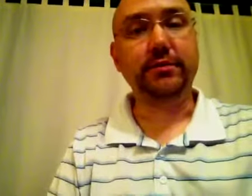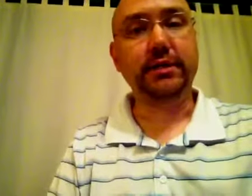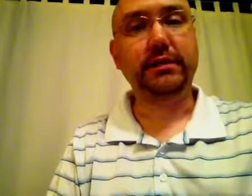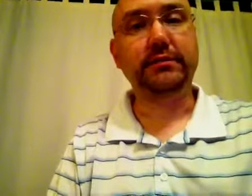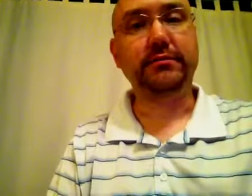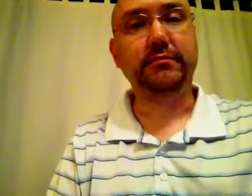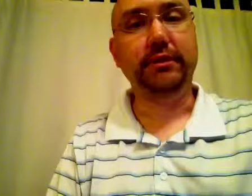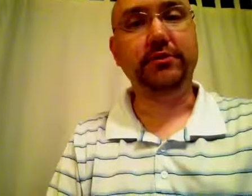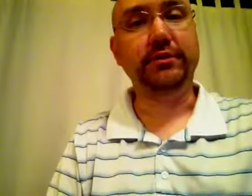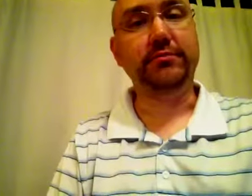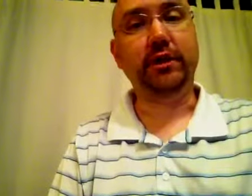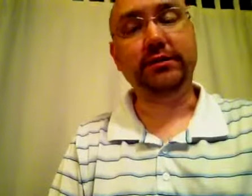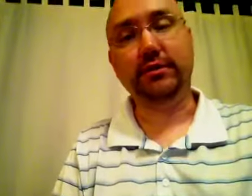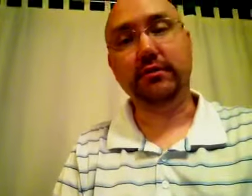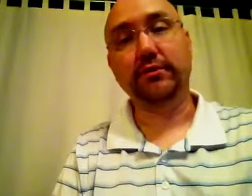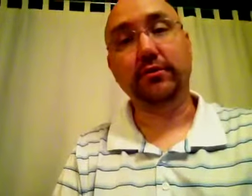week. Make sure that you practice all of your